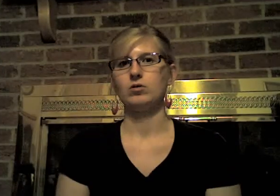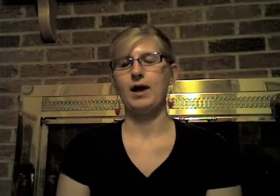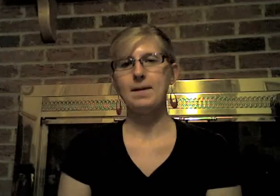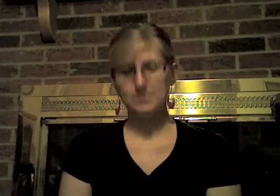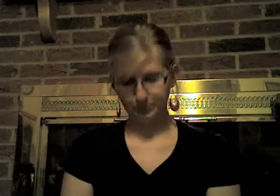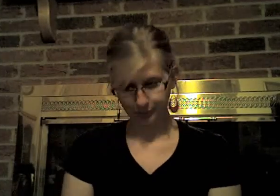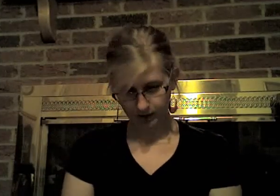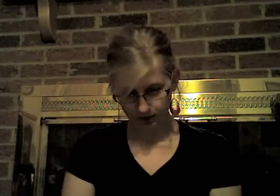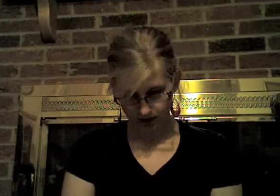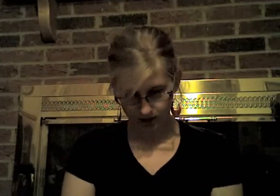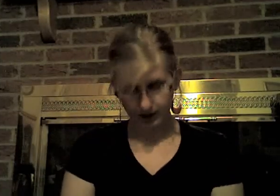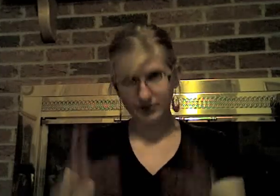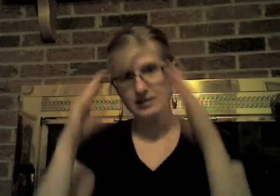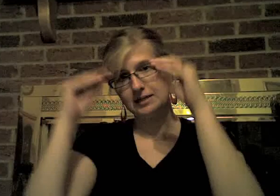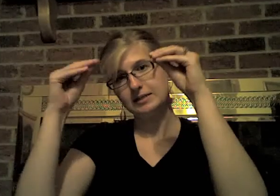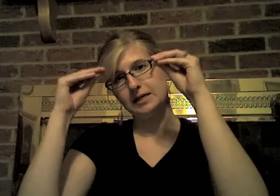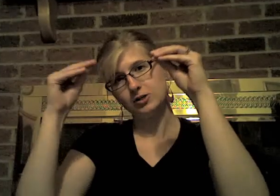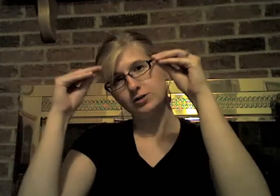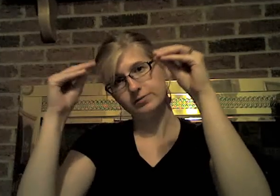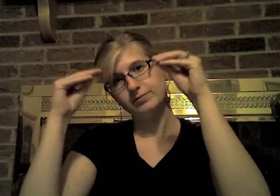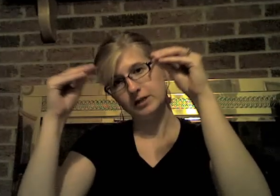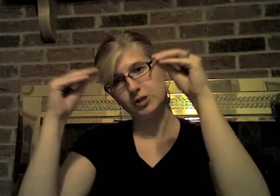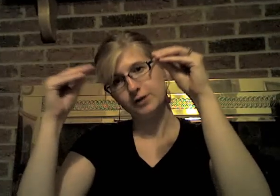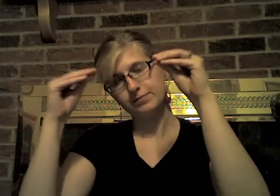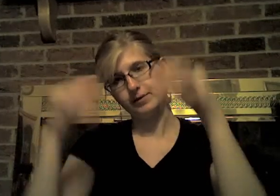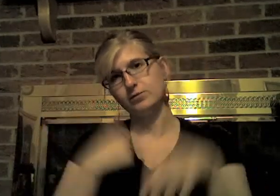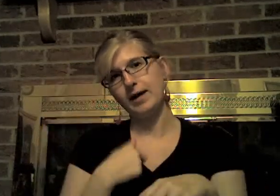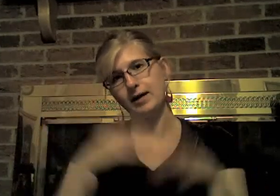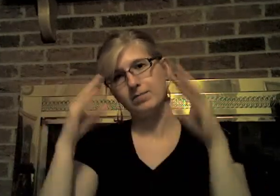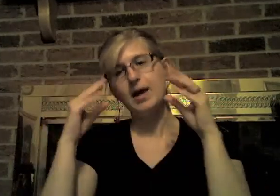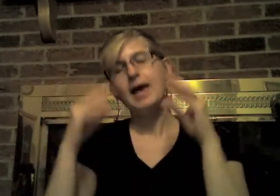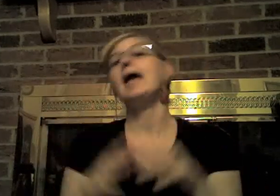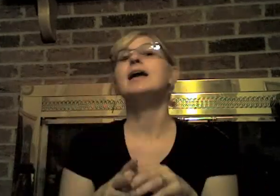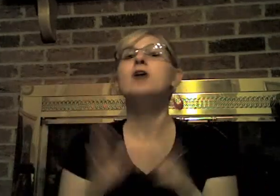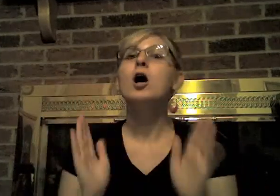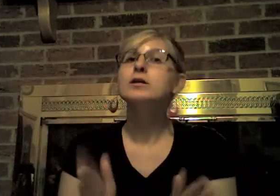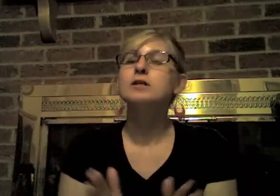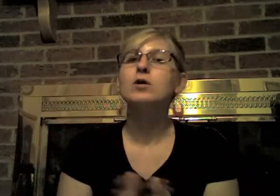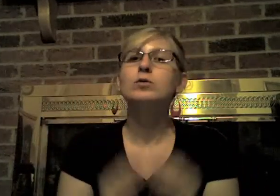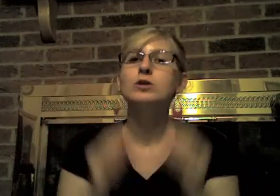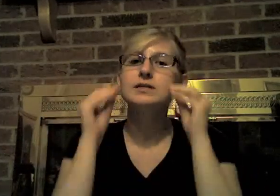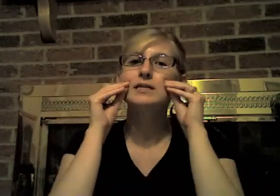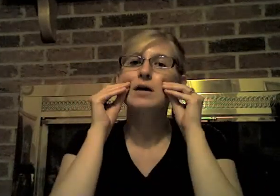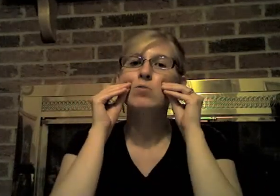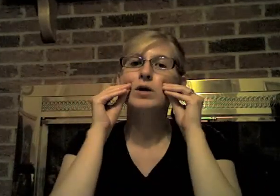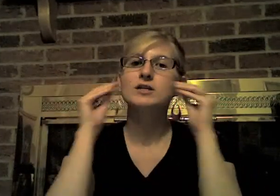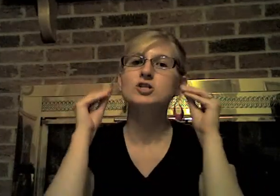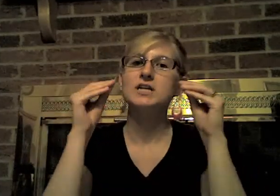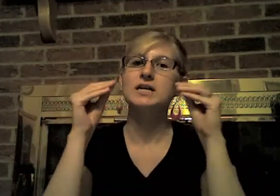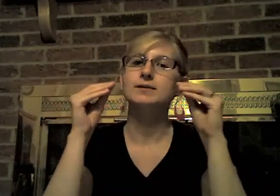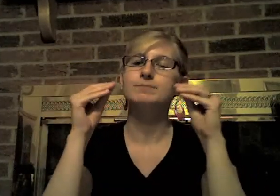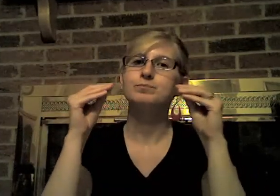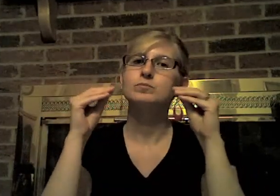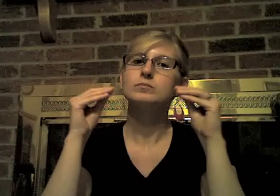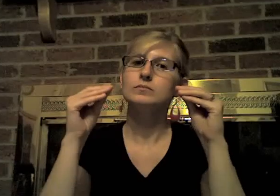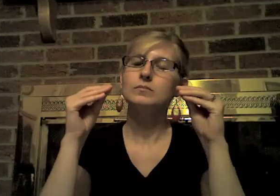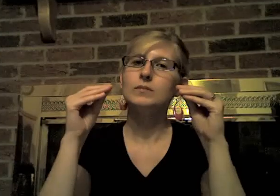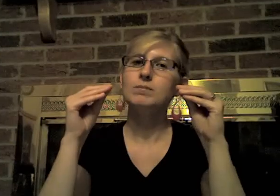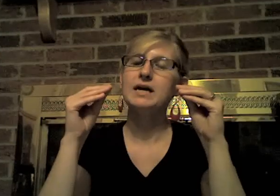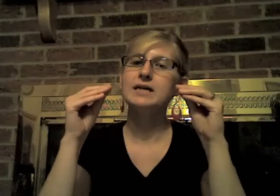Okay? And this is teach. Teacher. That's what I am. And also, you'll see it down more at the cheek, because that's